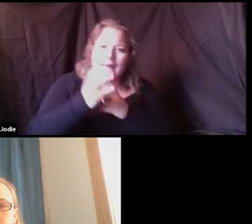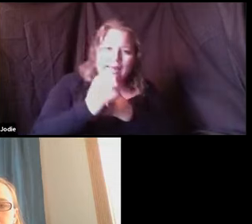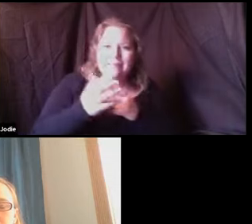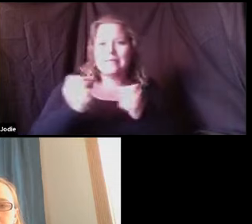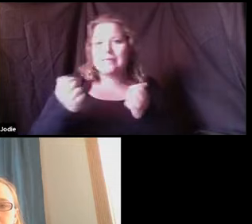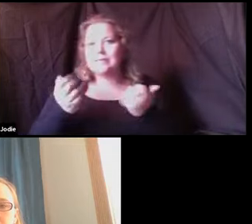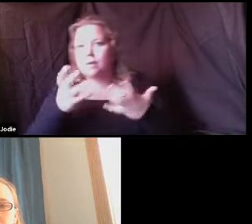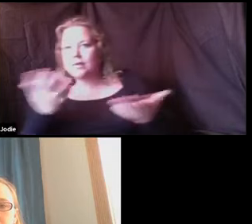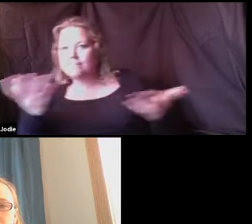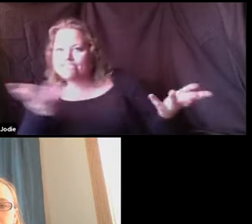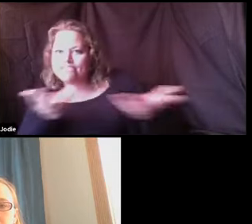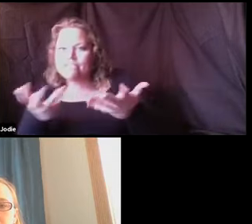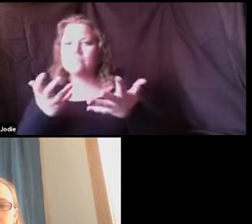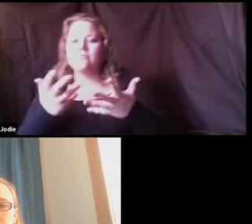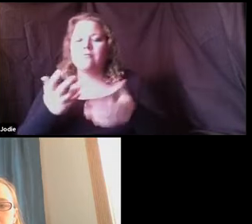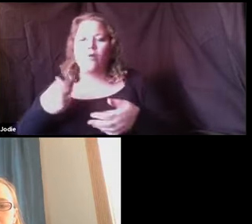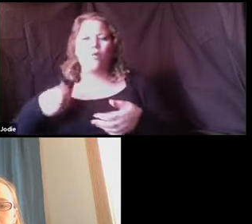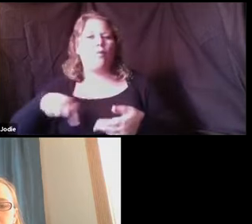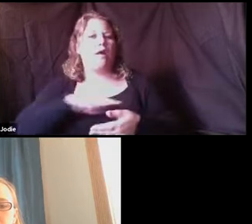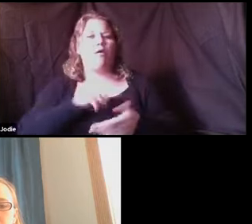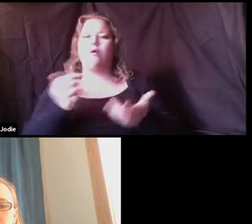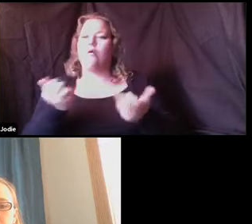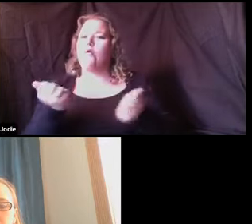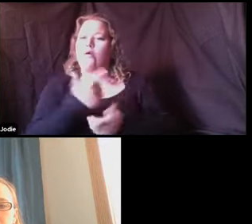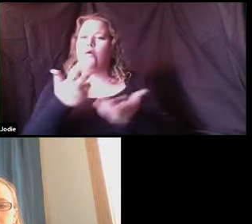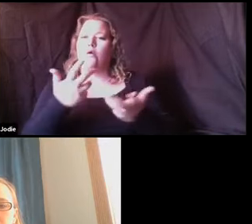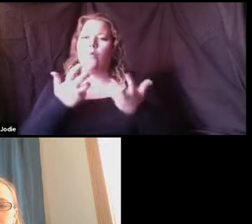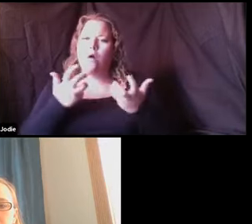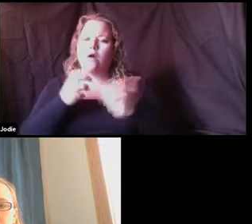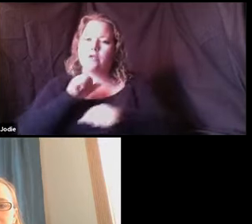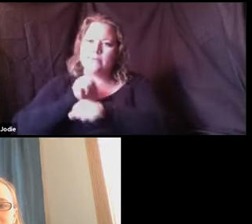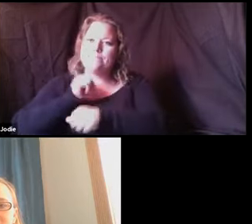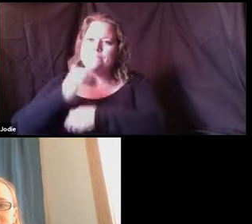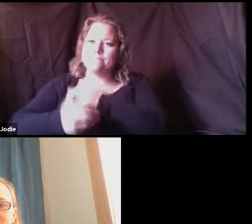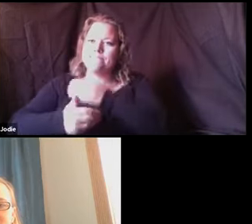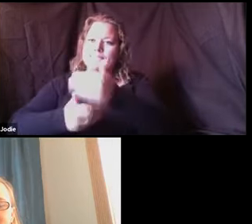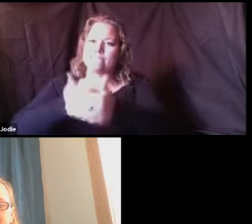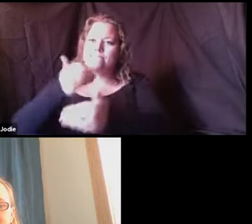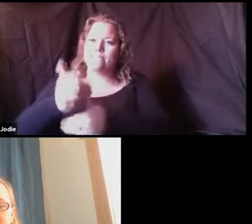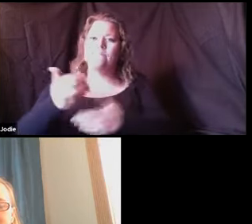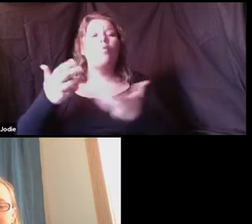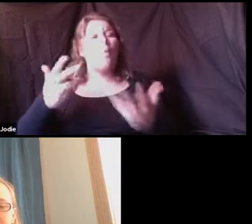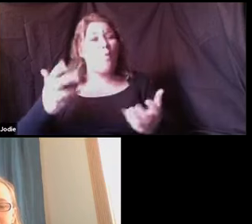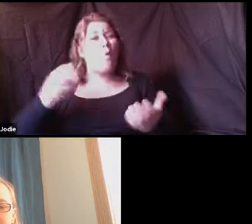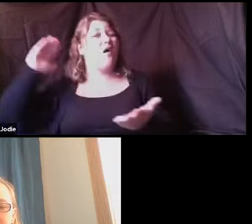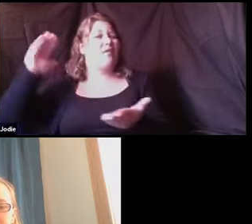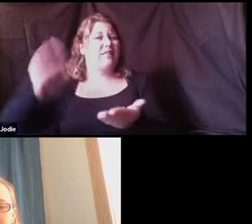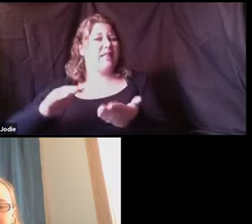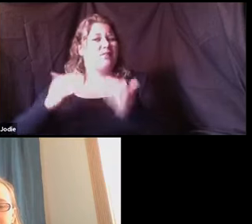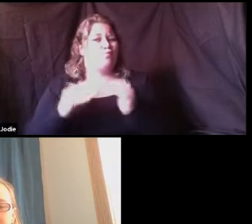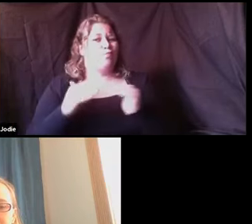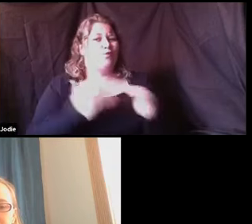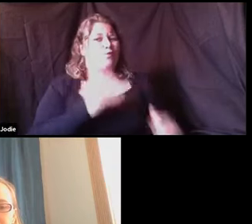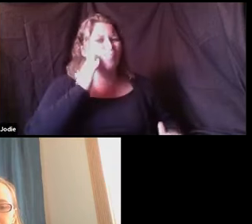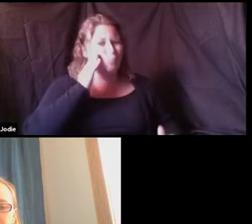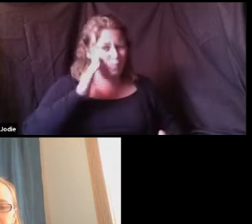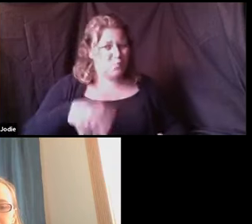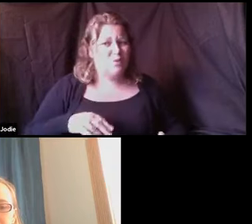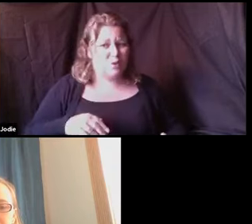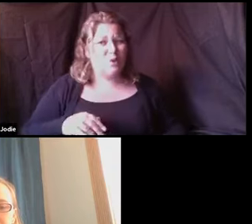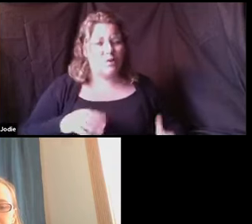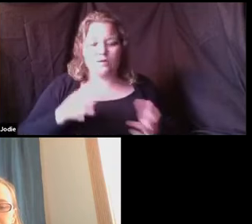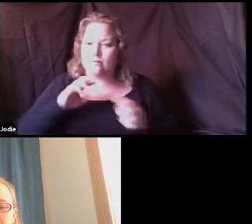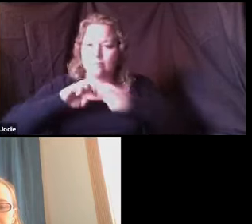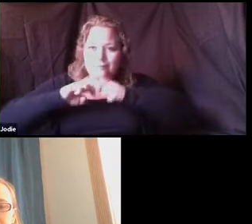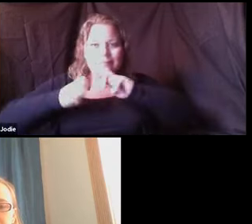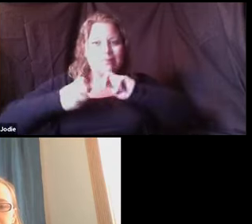we all want to be working towards less restrictions because it is very difficult to continue